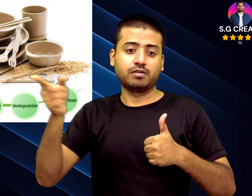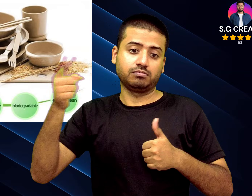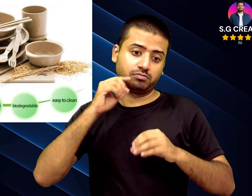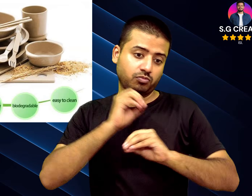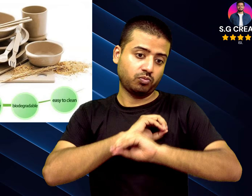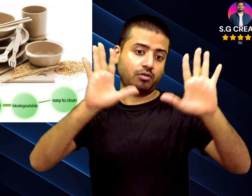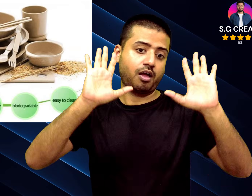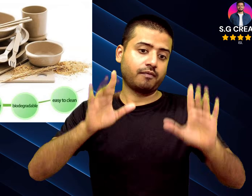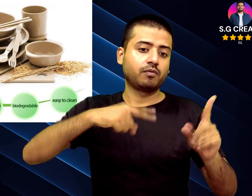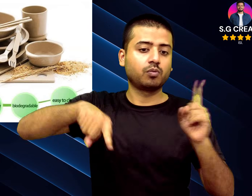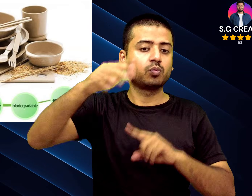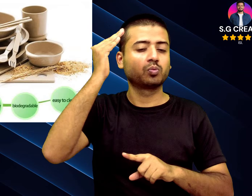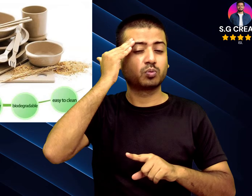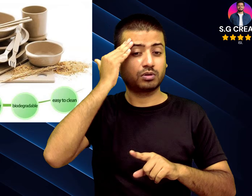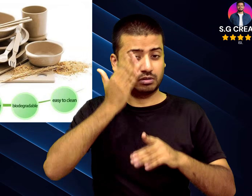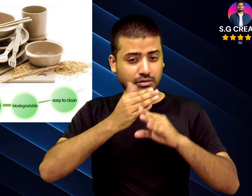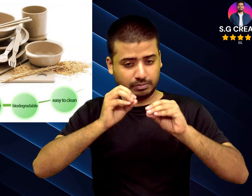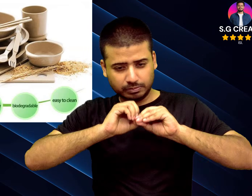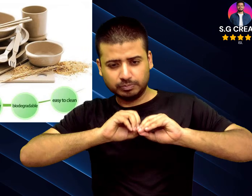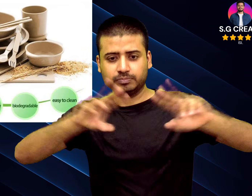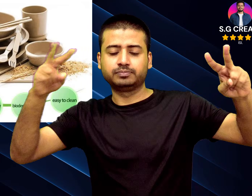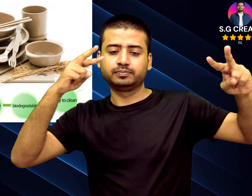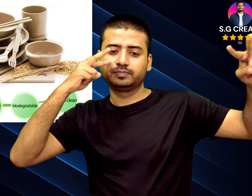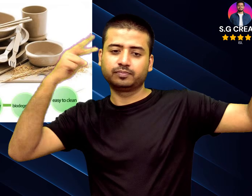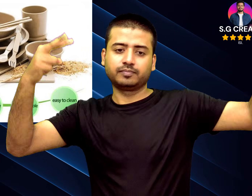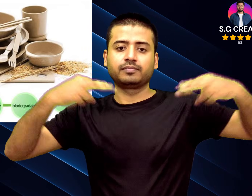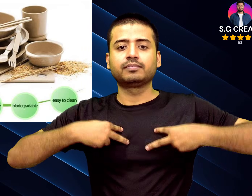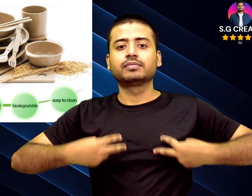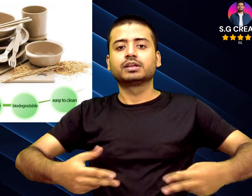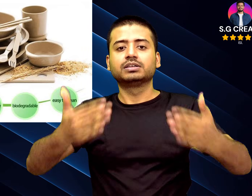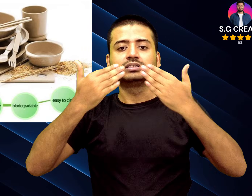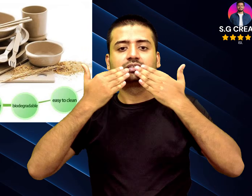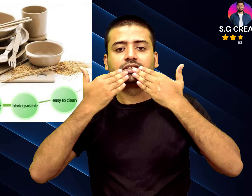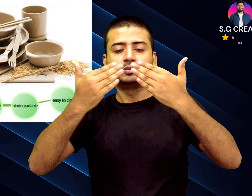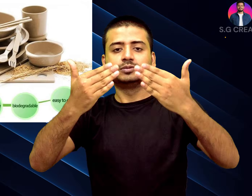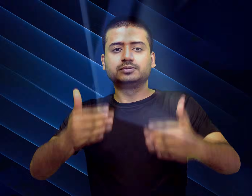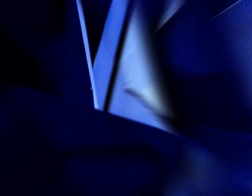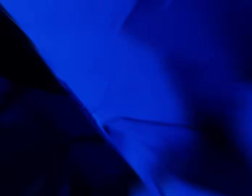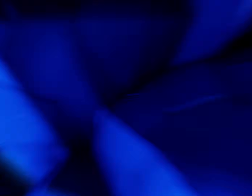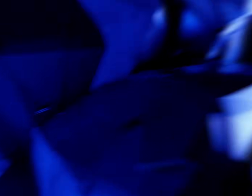Turning rice husks into eco-friendly plates and cups is a masterclass in sustainable engineering.